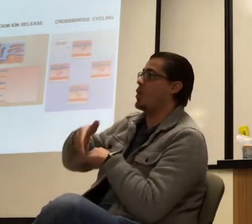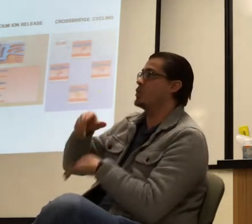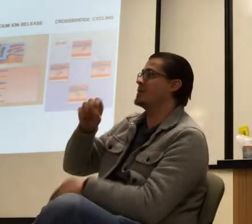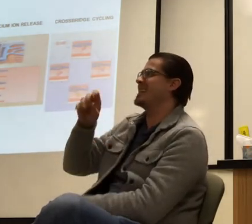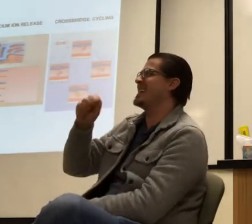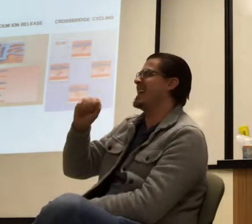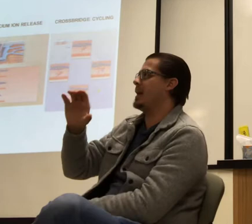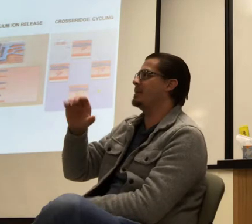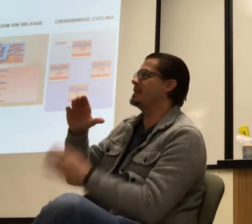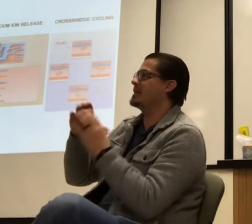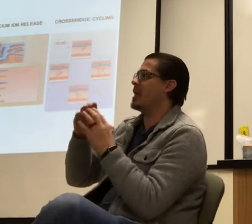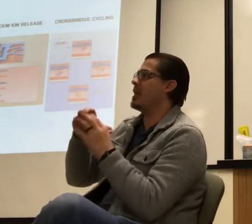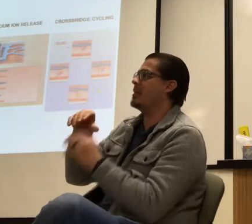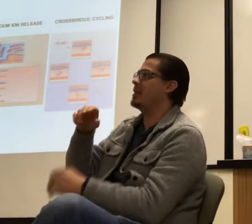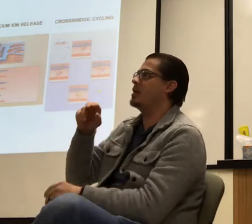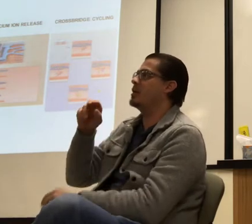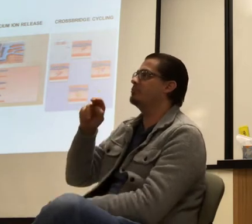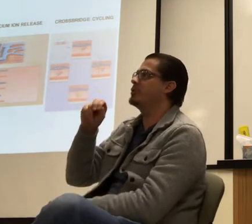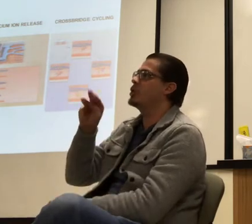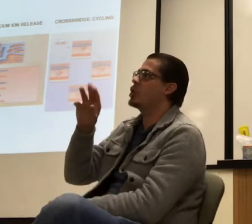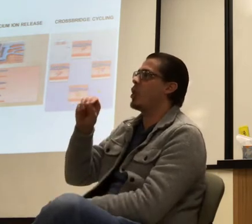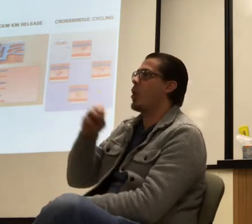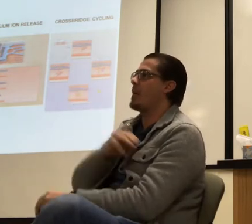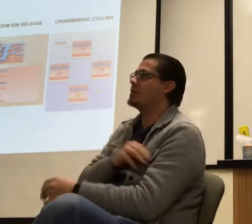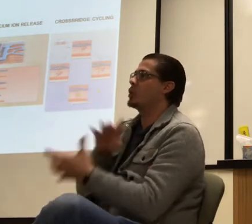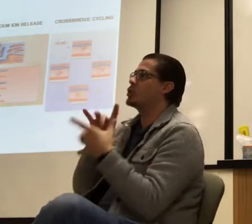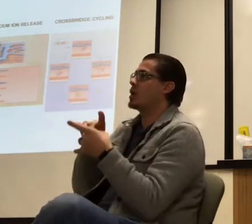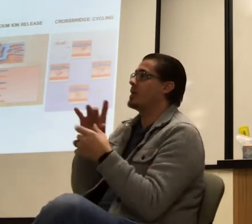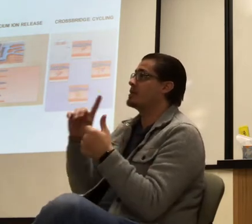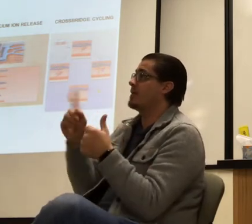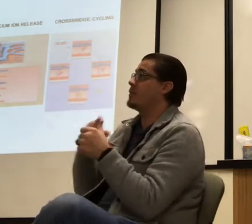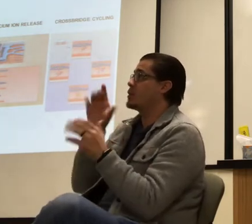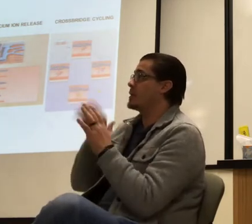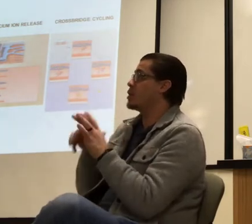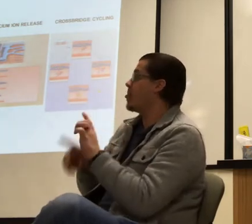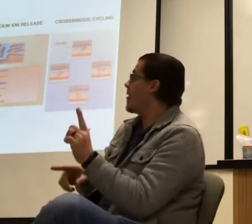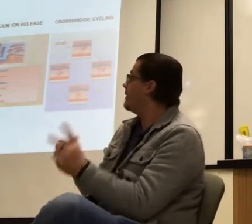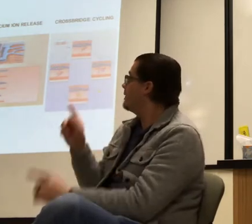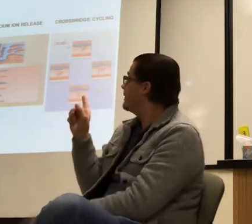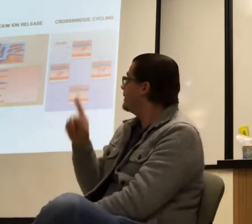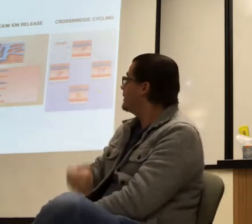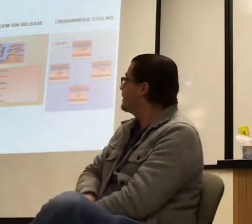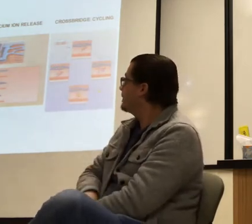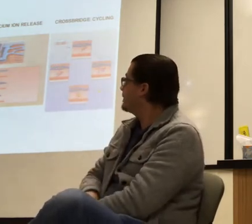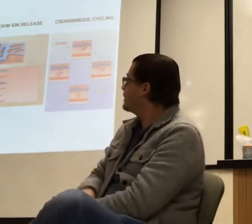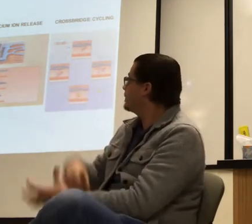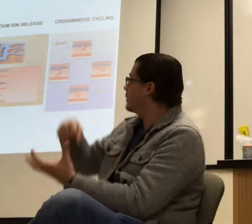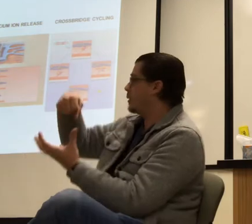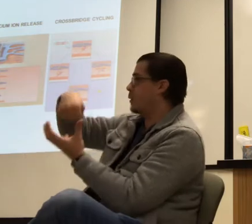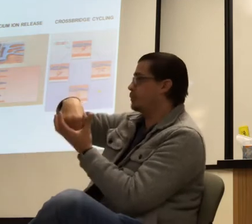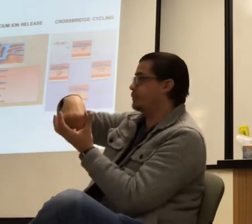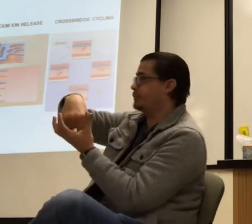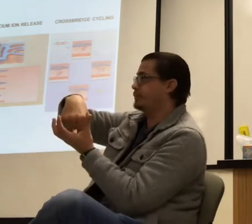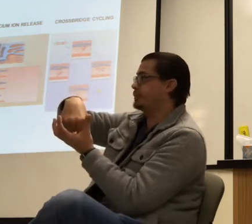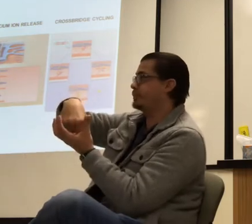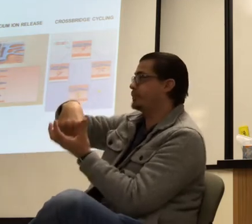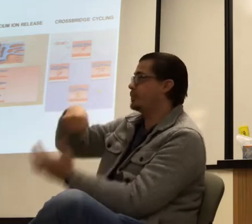the neuromuscular junction. That's the first picture on the left. Let me get my pointer here.